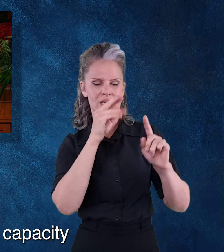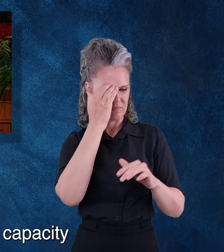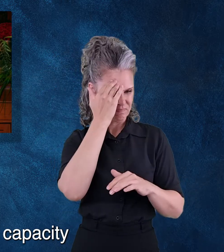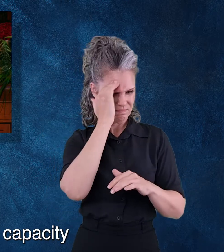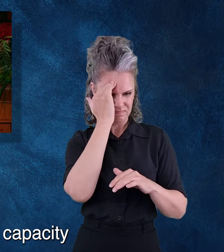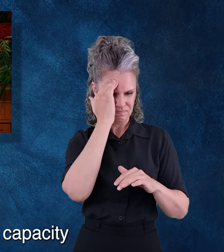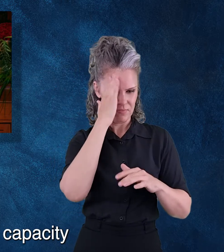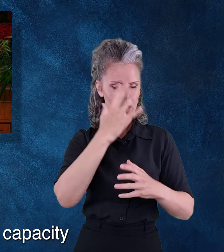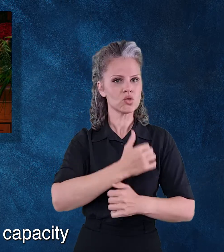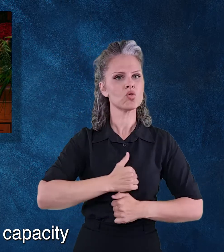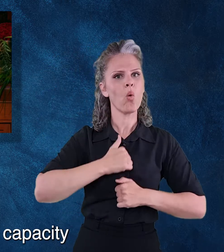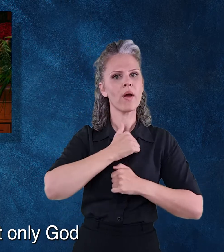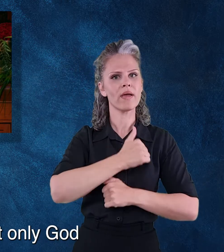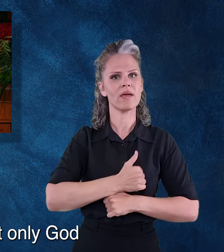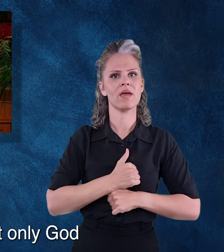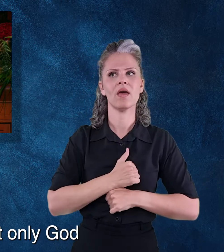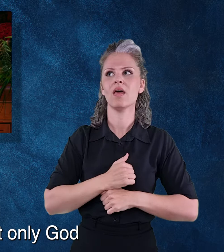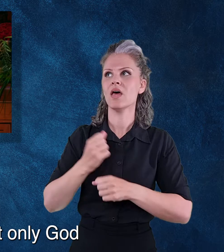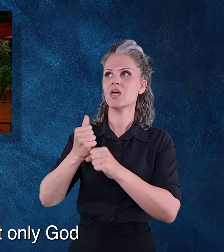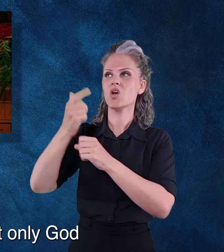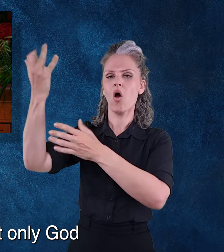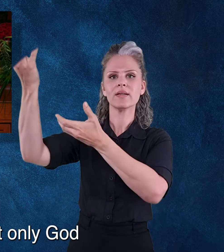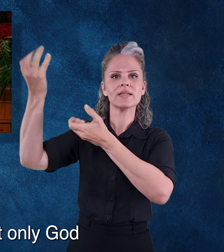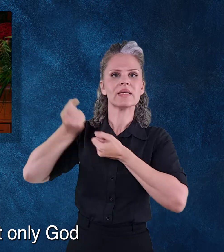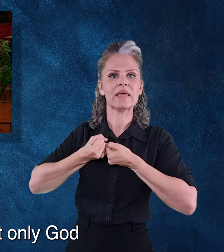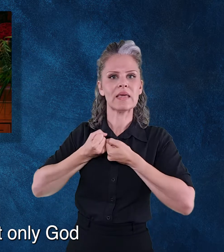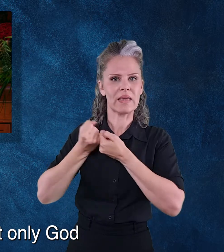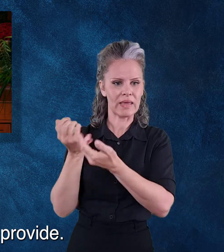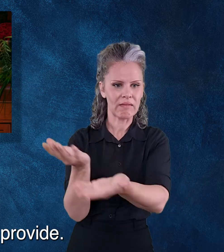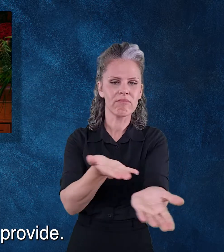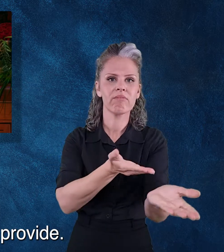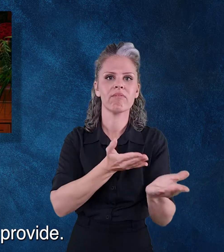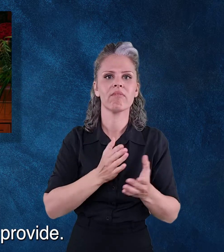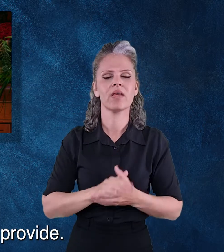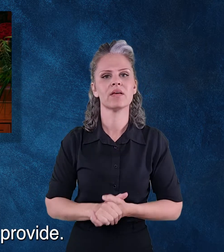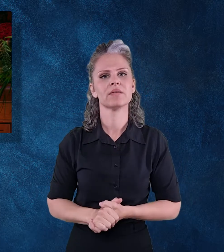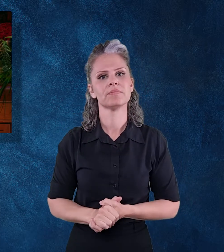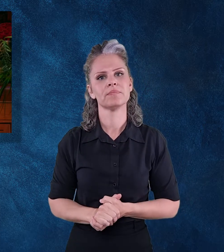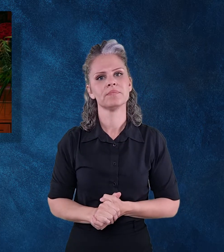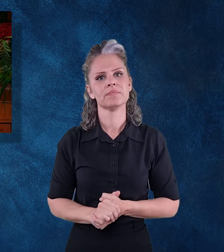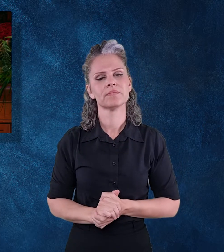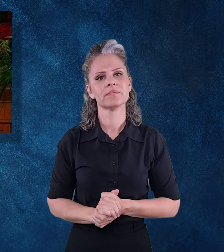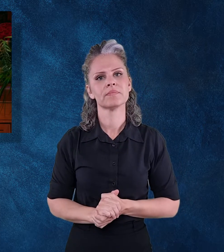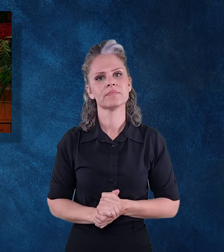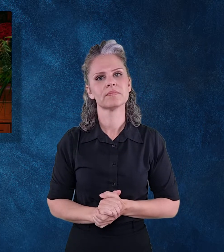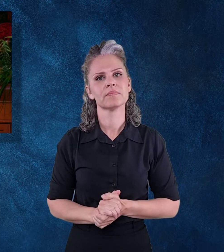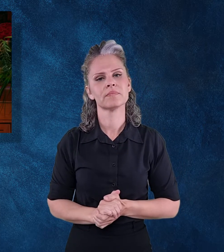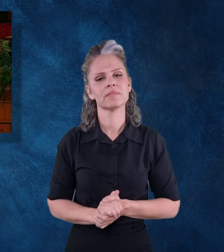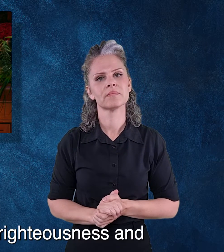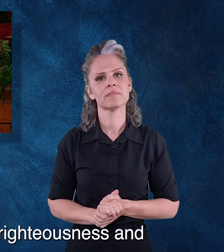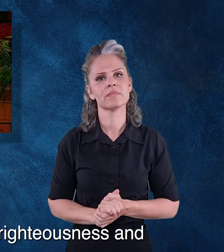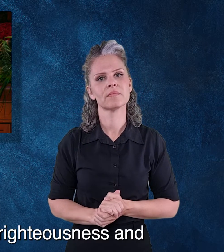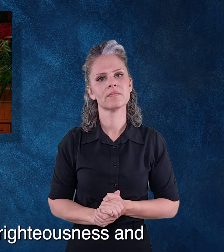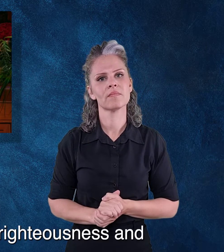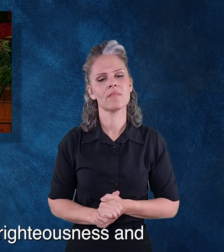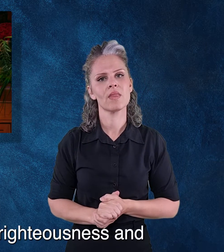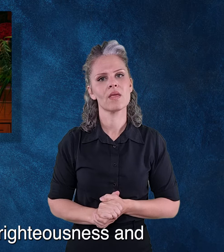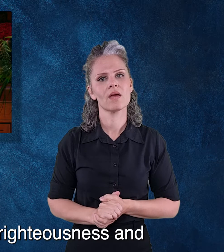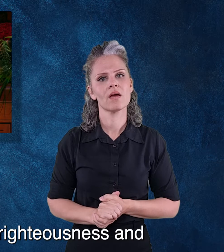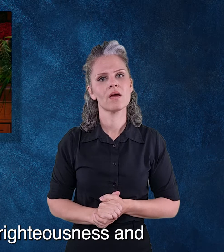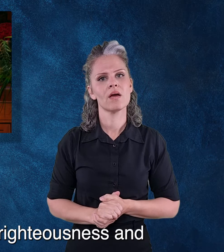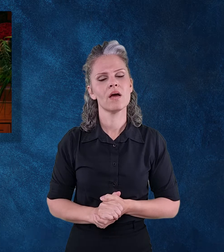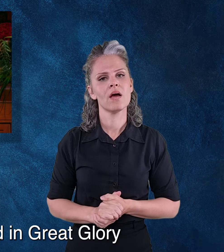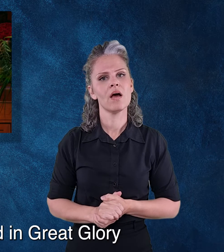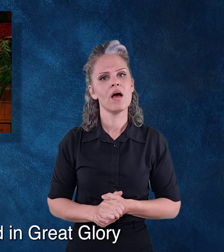mortal capacity and that only God could provide. I witnessed the